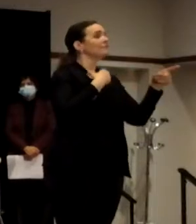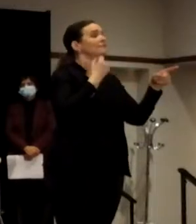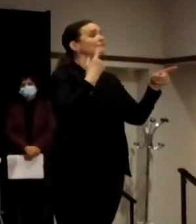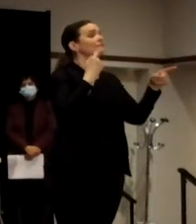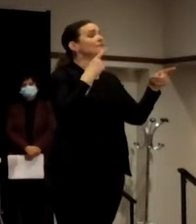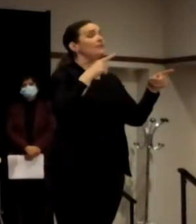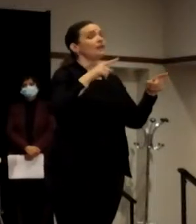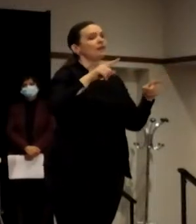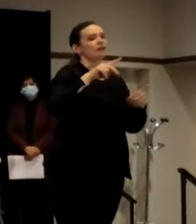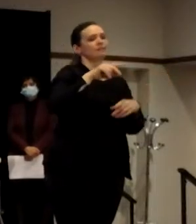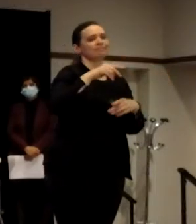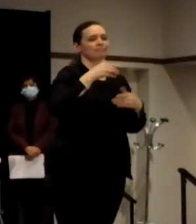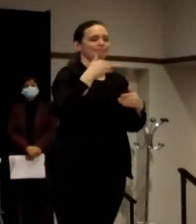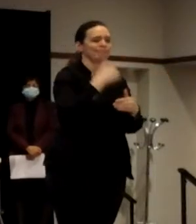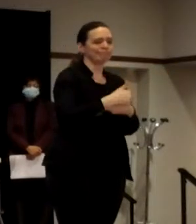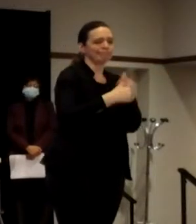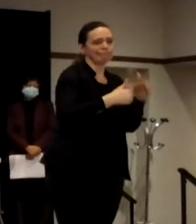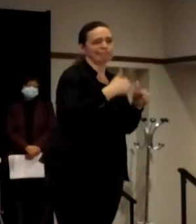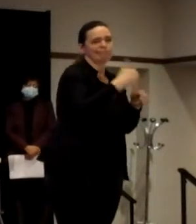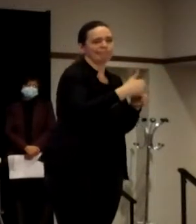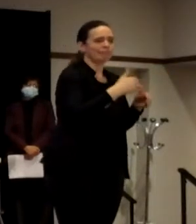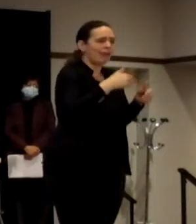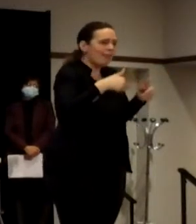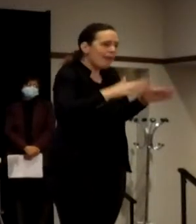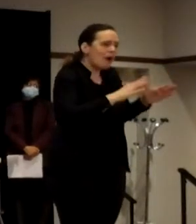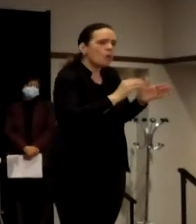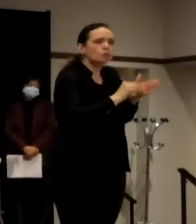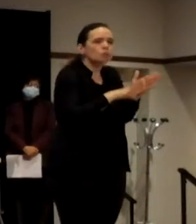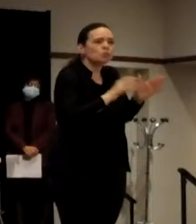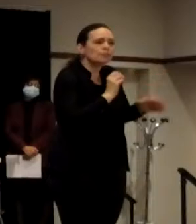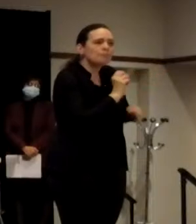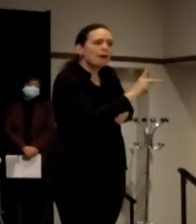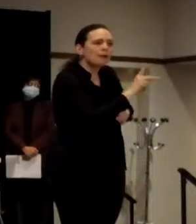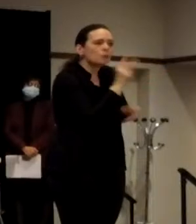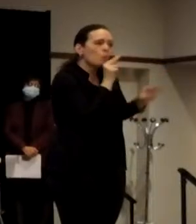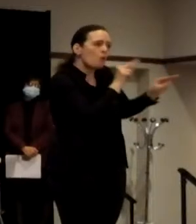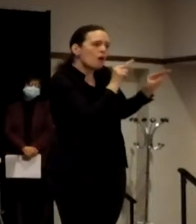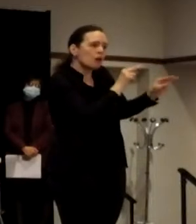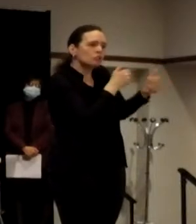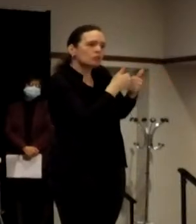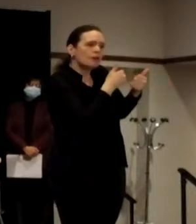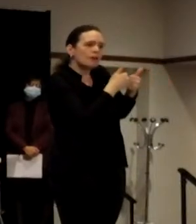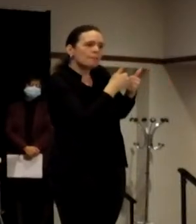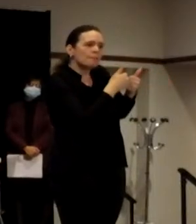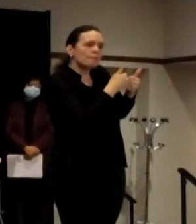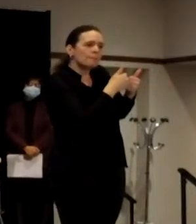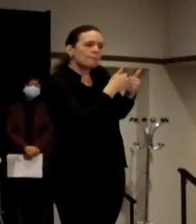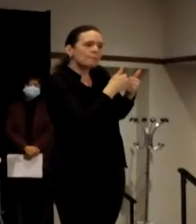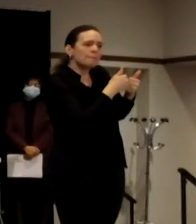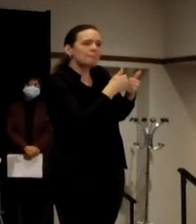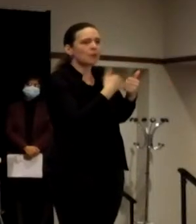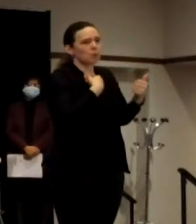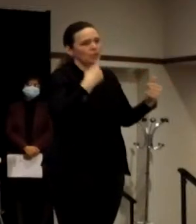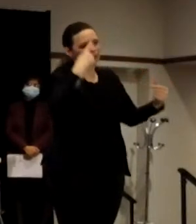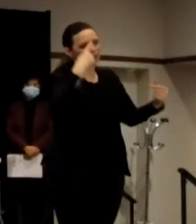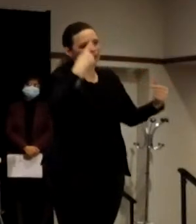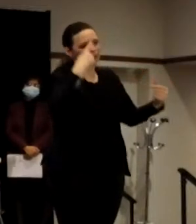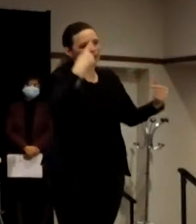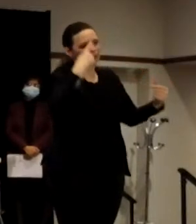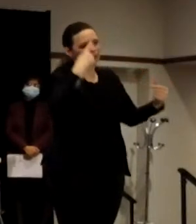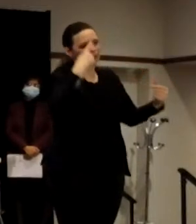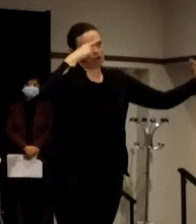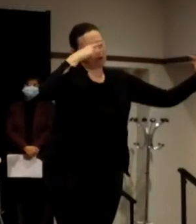we met in the middle a little bit, right? So that's essentially now the surveillance test will be